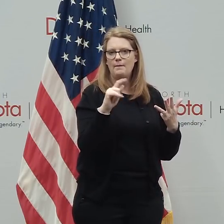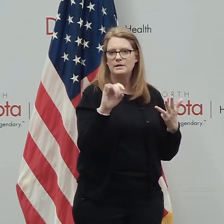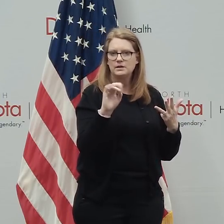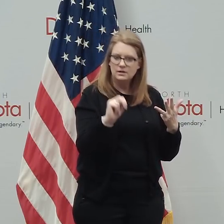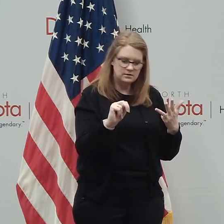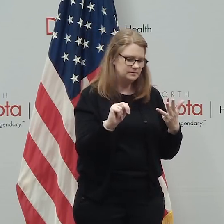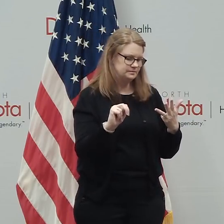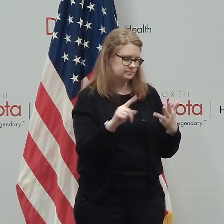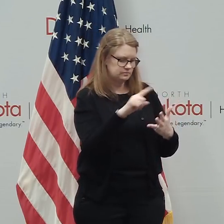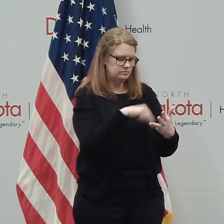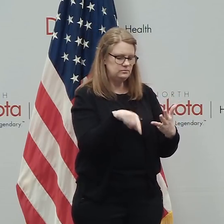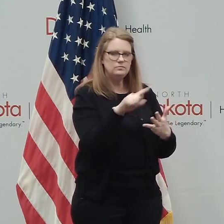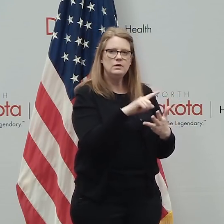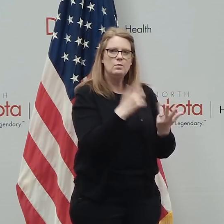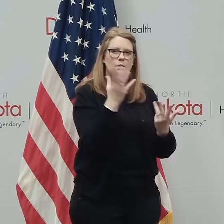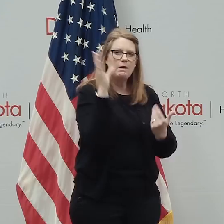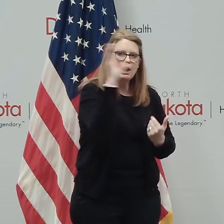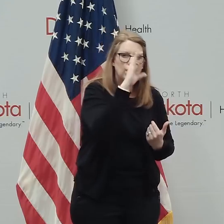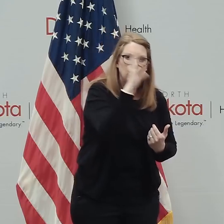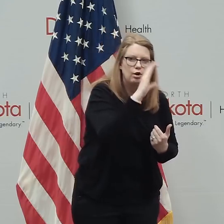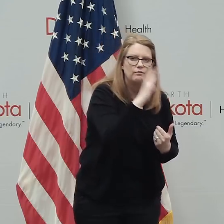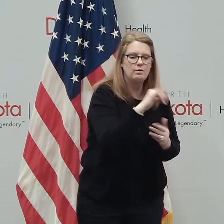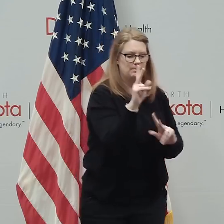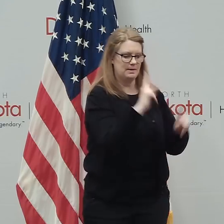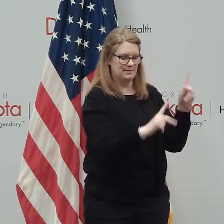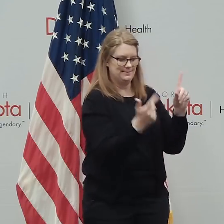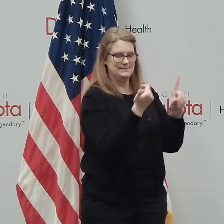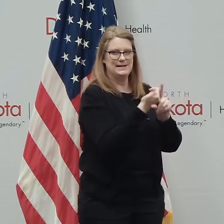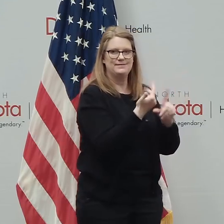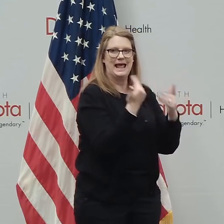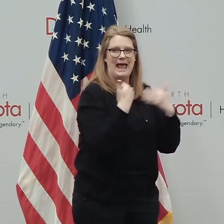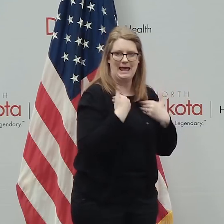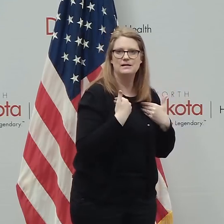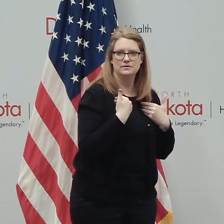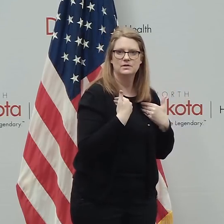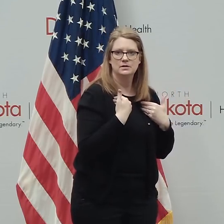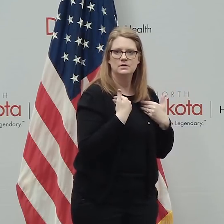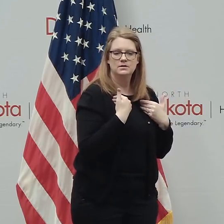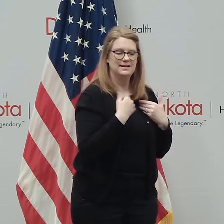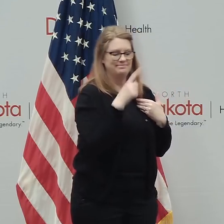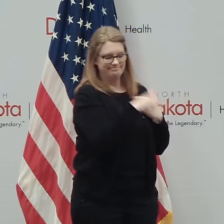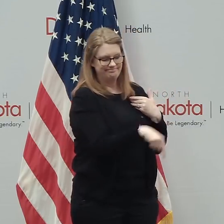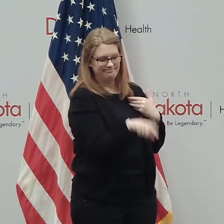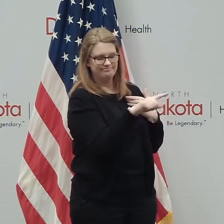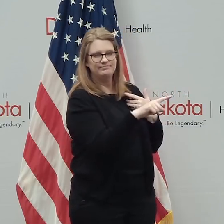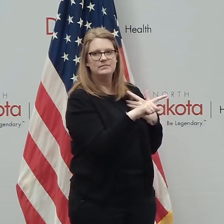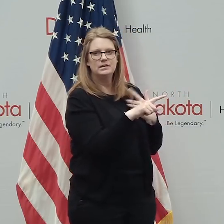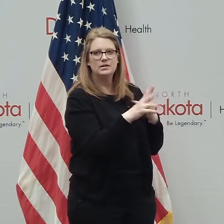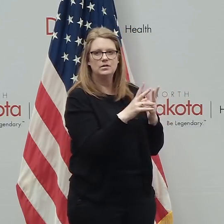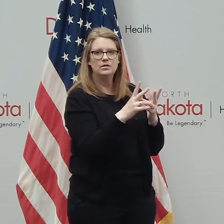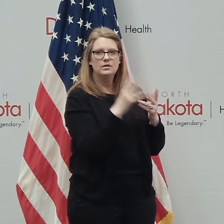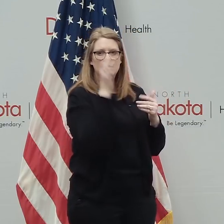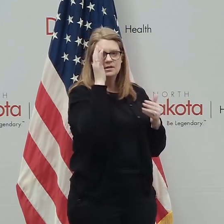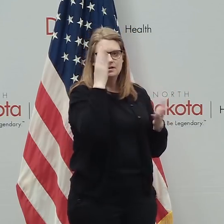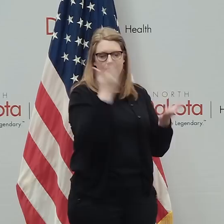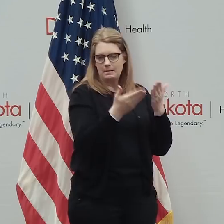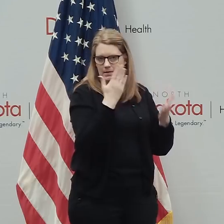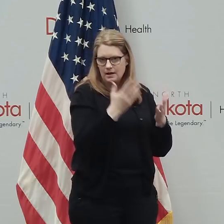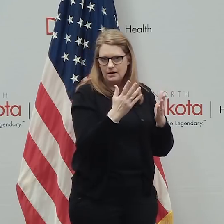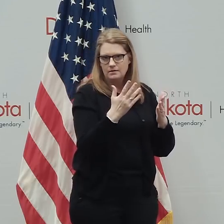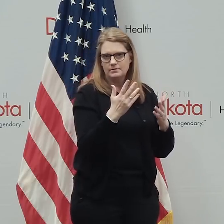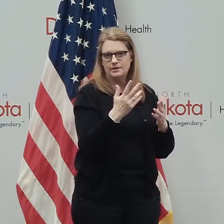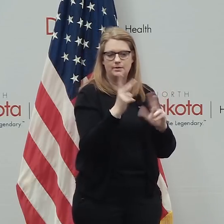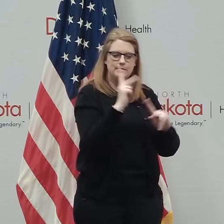there and try to find the virus before it starts really transferring, and that can include residents in long-term care